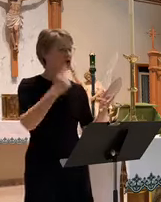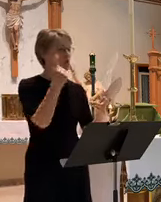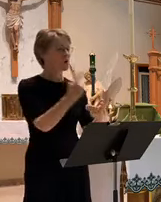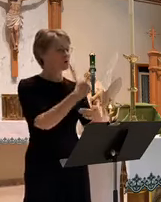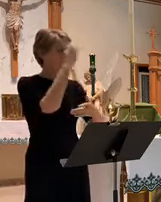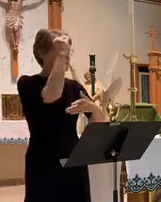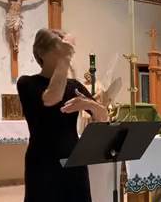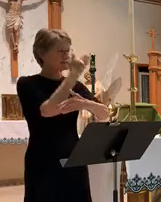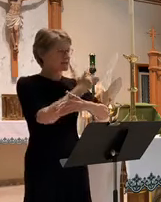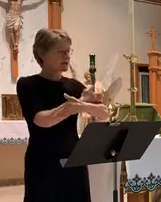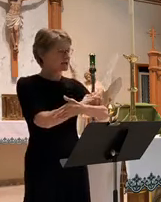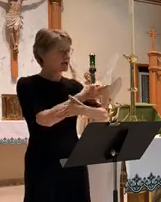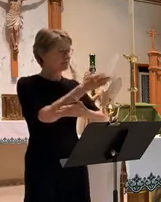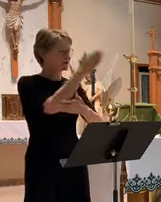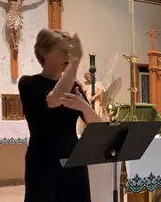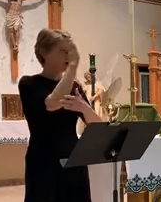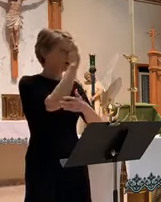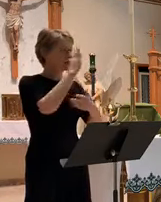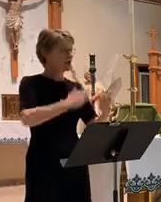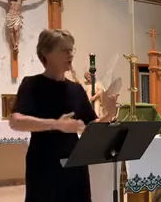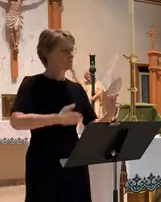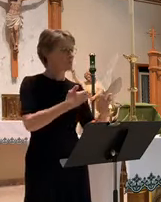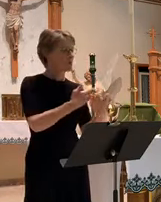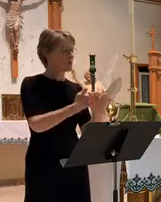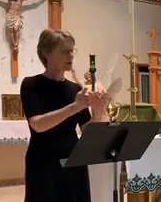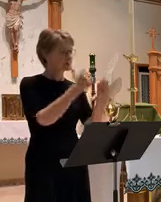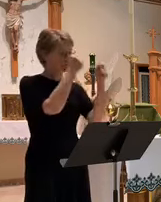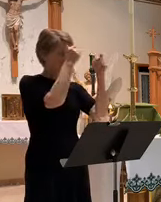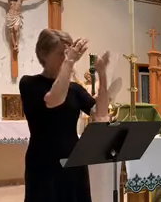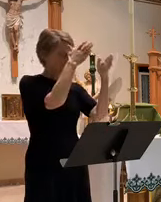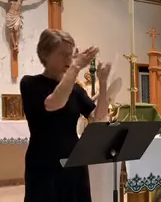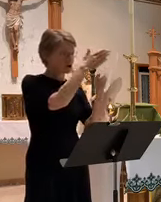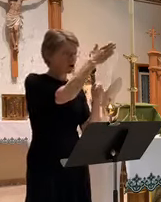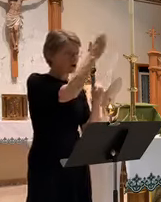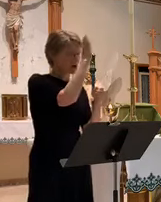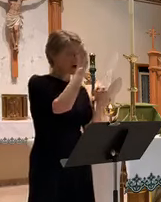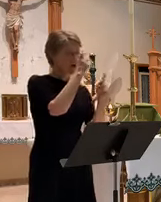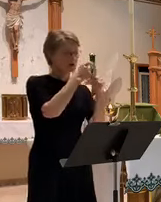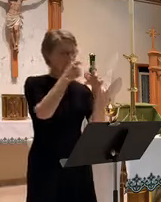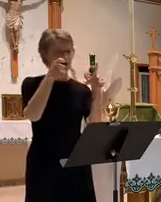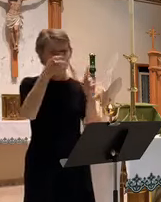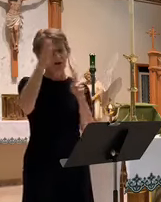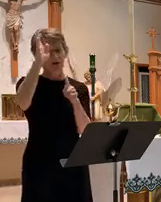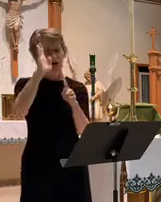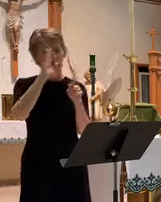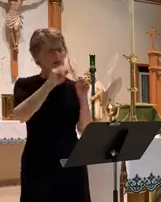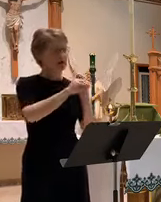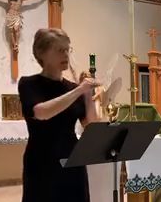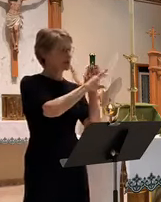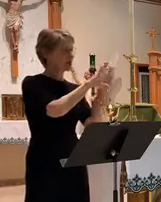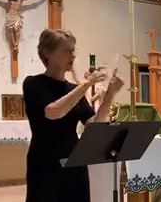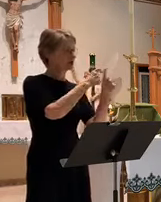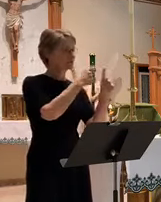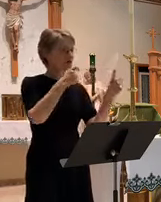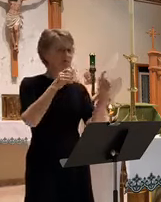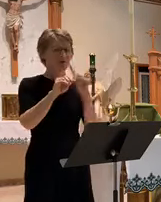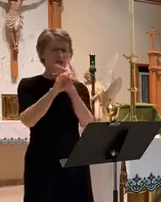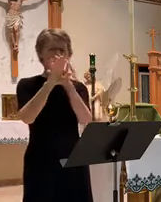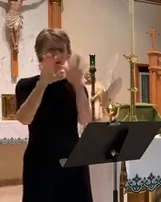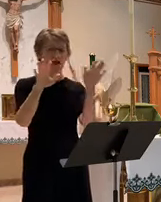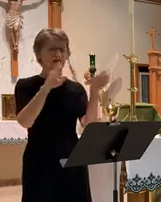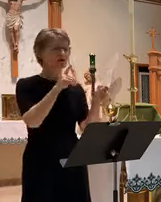God, born of the Father before all ages, God from God, light from light, true God from